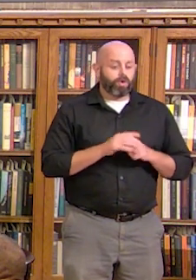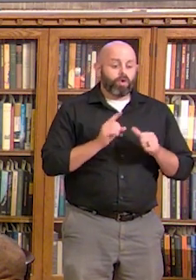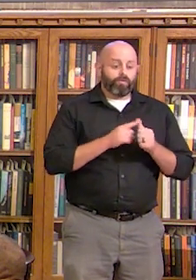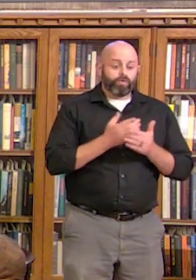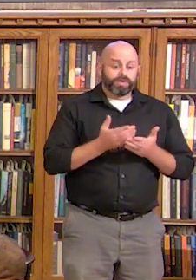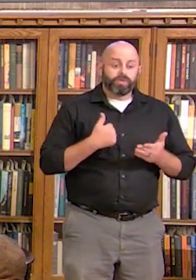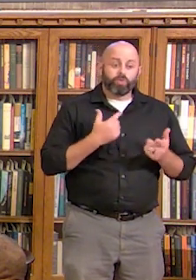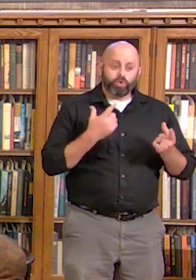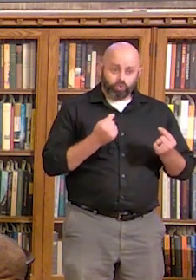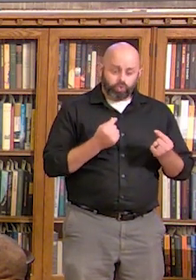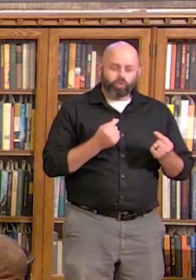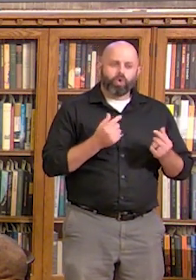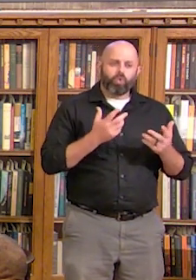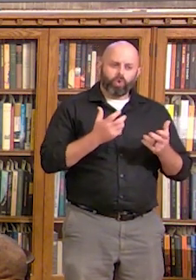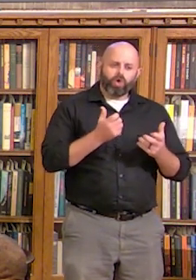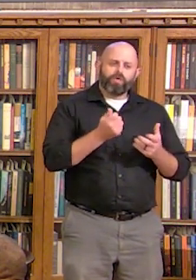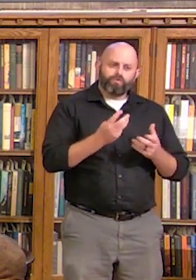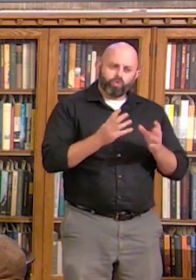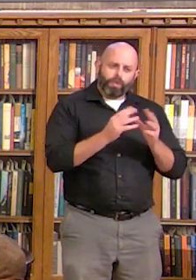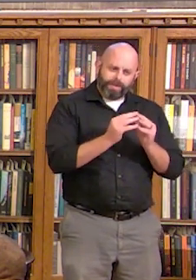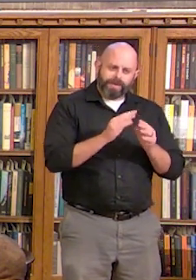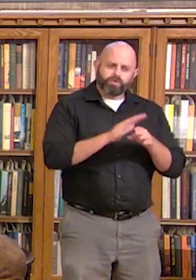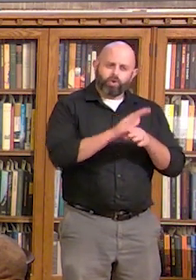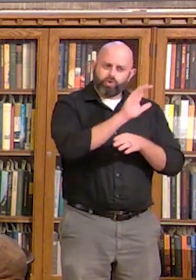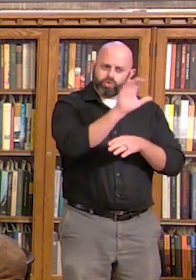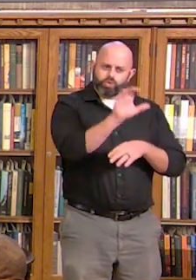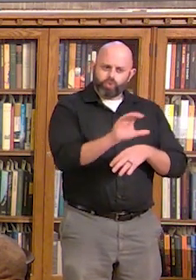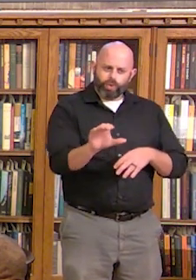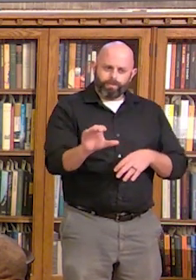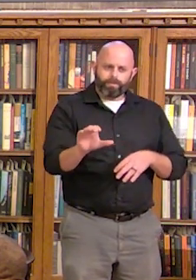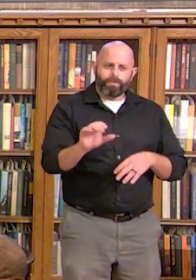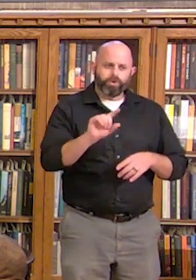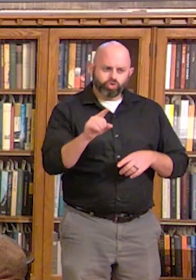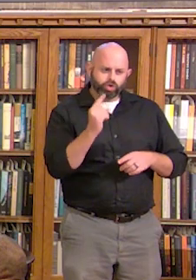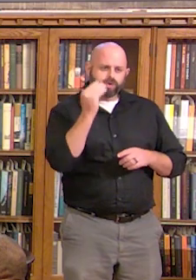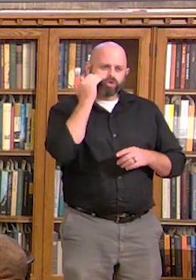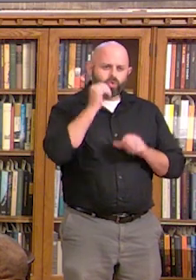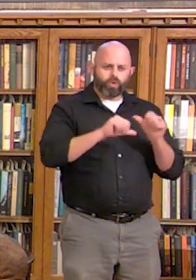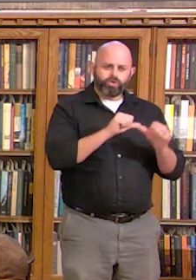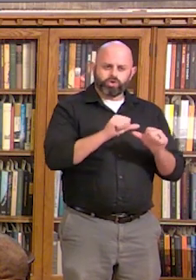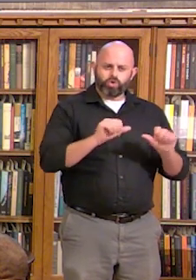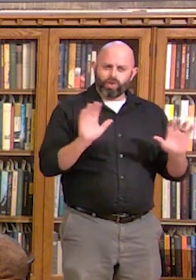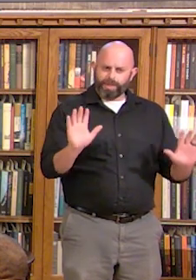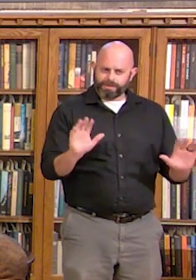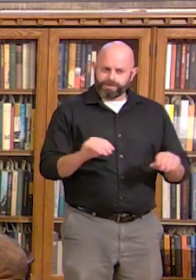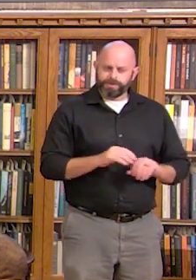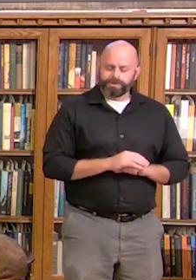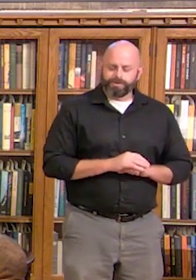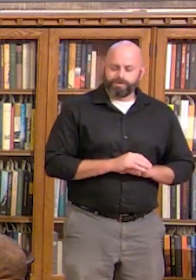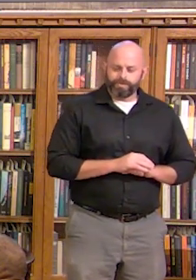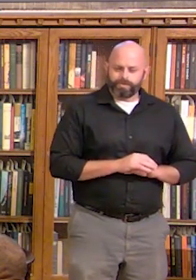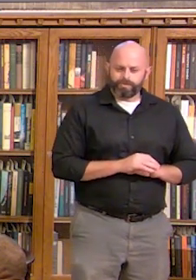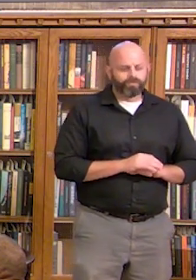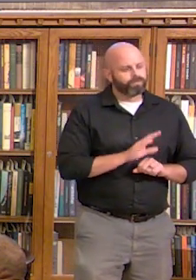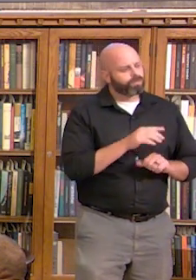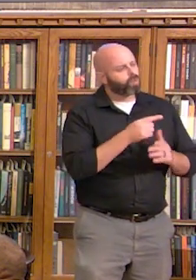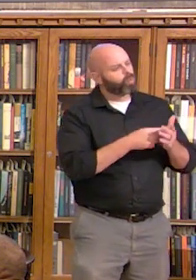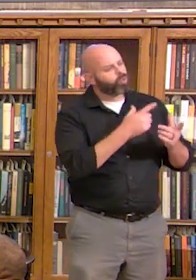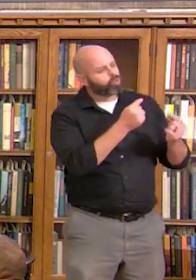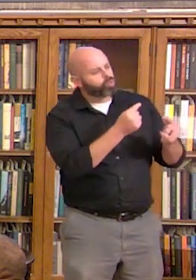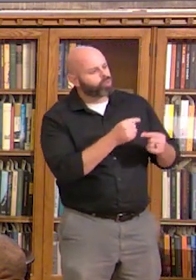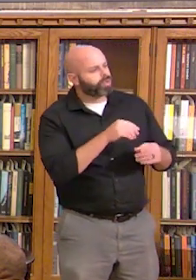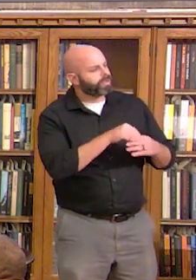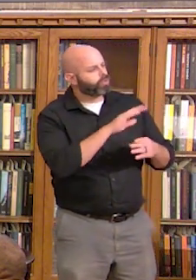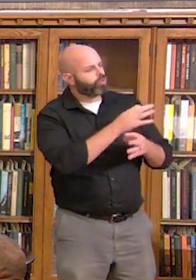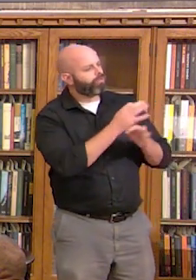do is we just we spend a couple of meetings over Zoom uh just getting to know each other what do you do in your